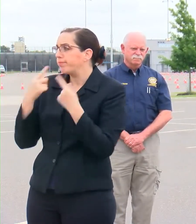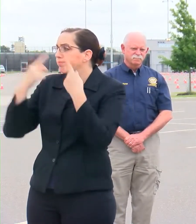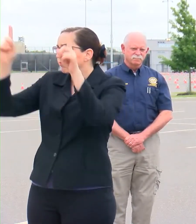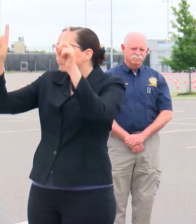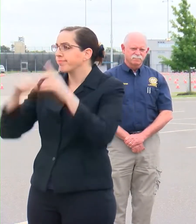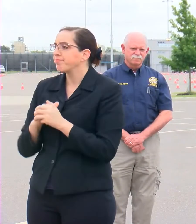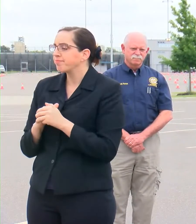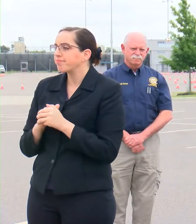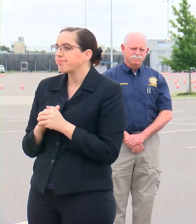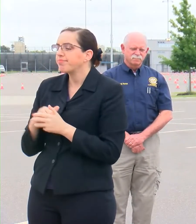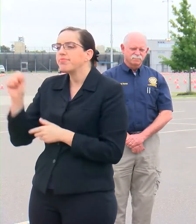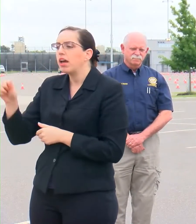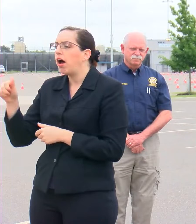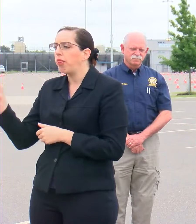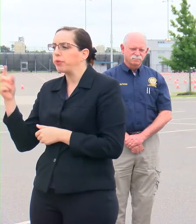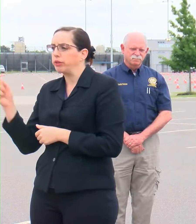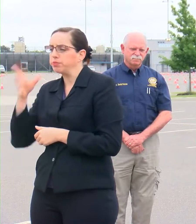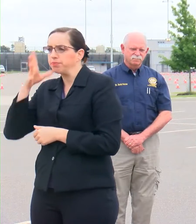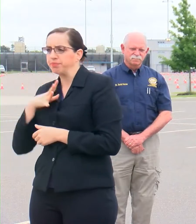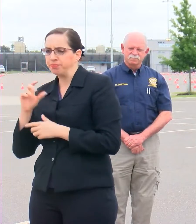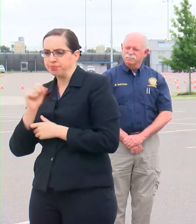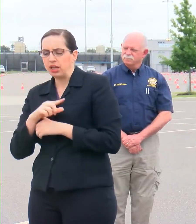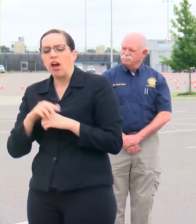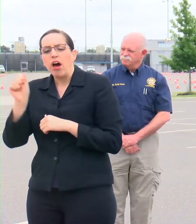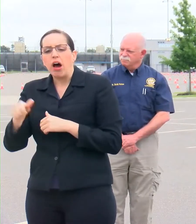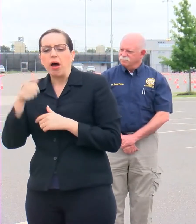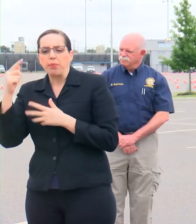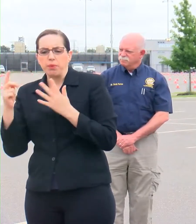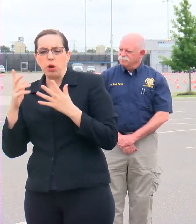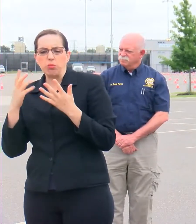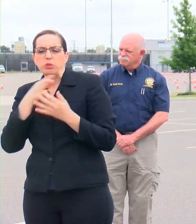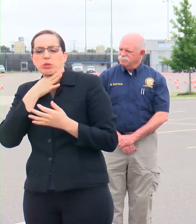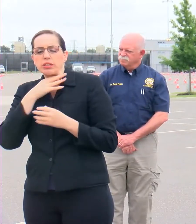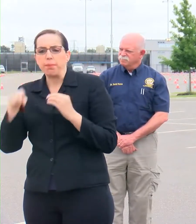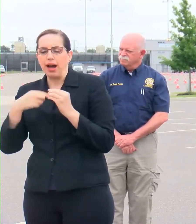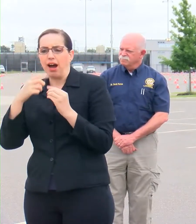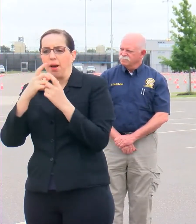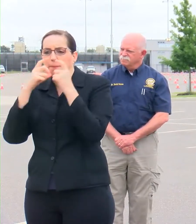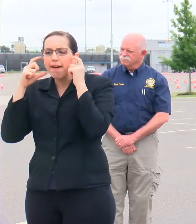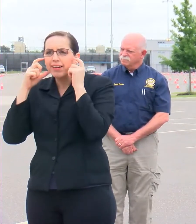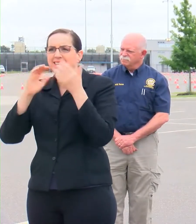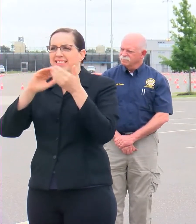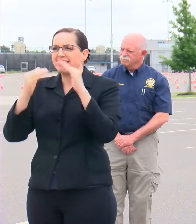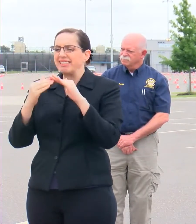Mayor, also, some of the stations want to know about masks. City of Laredo and Los